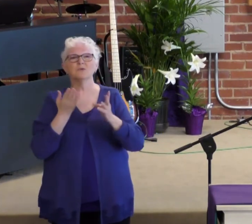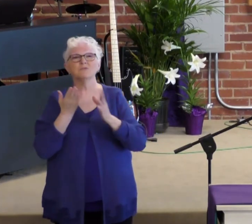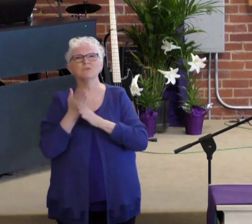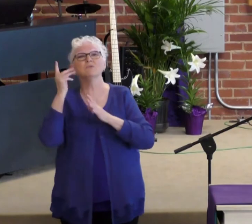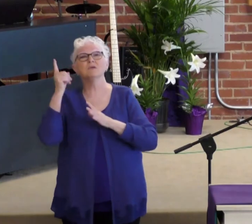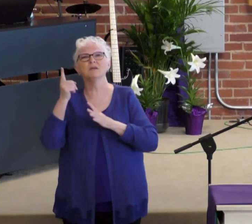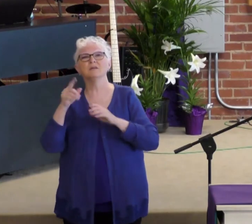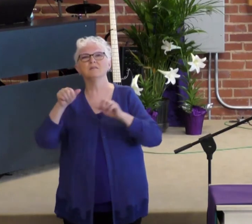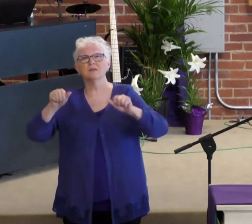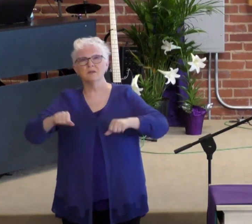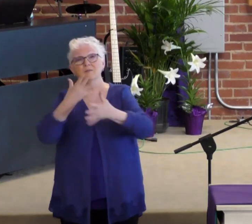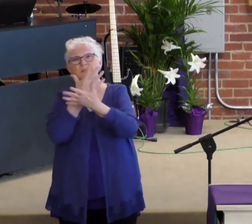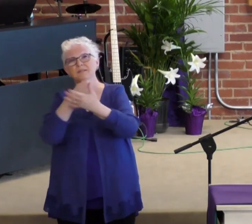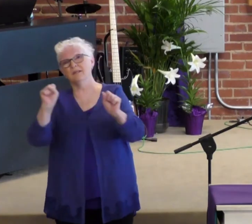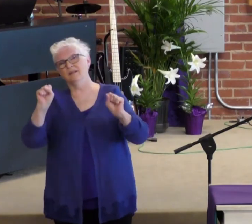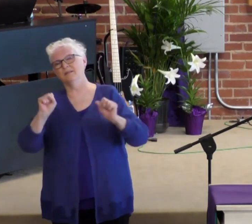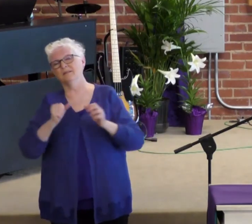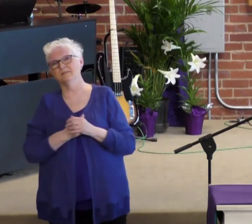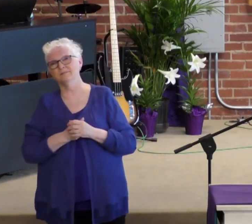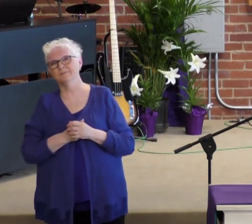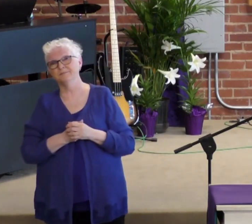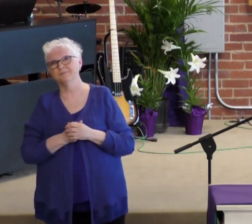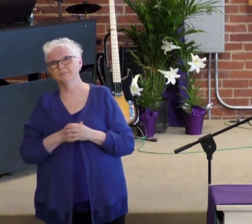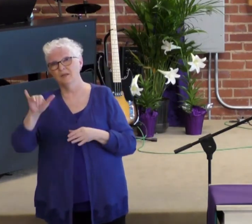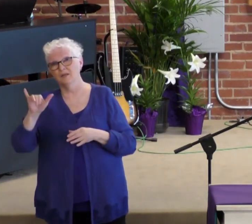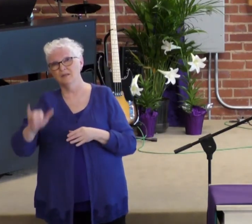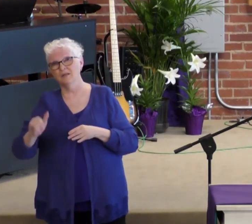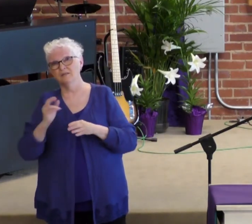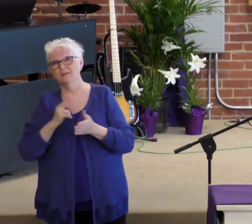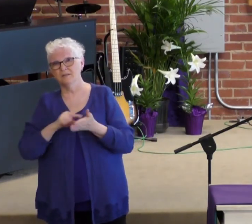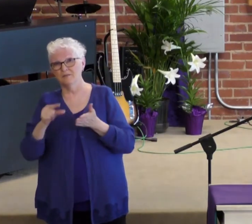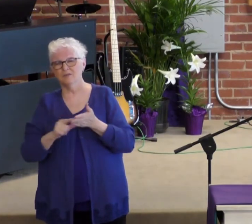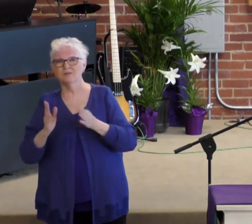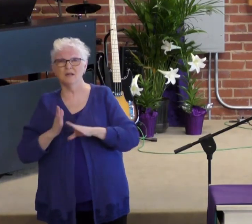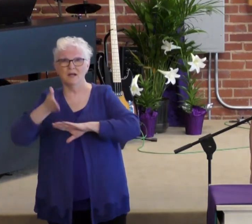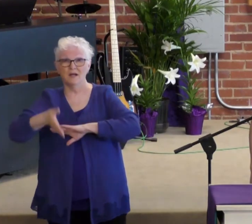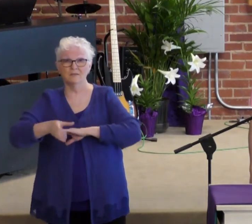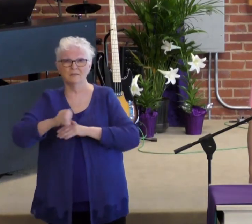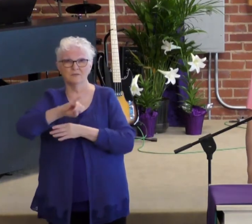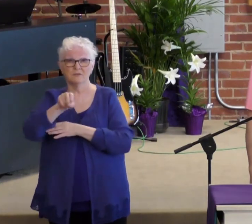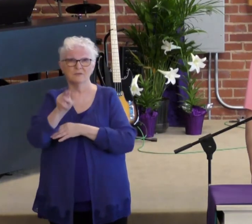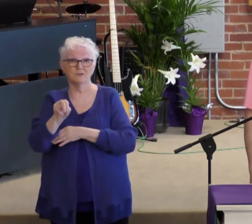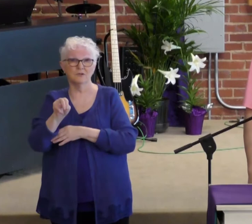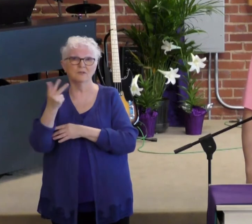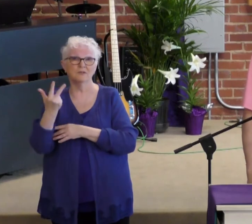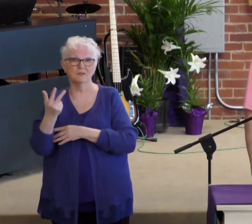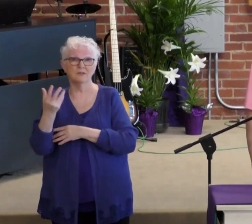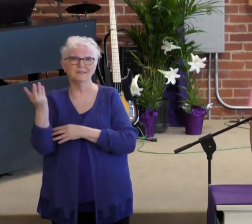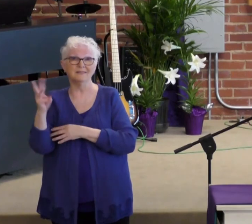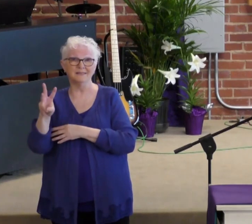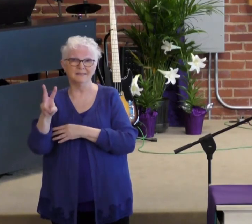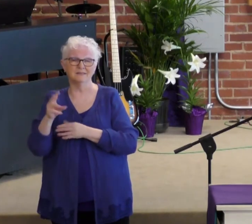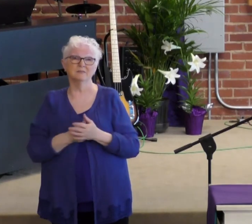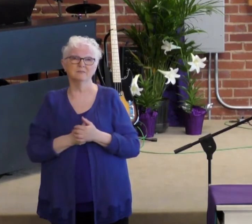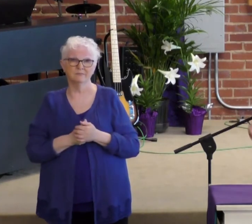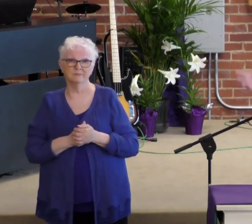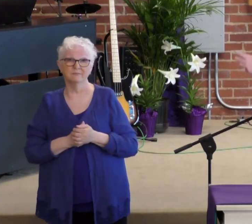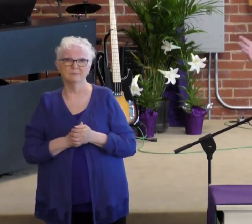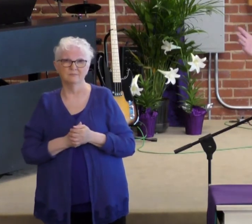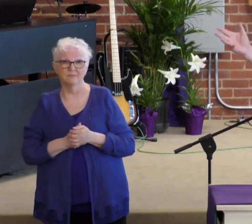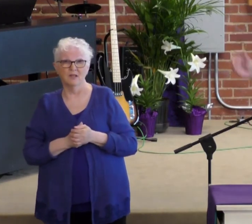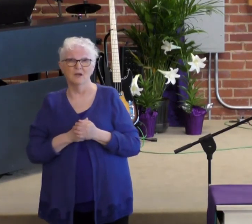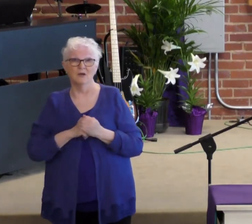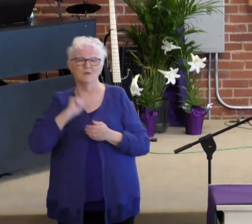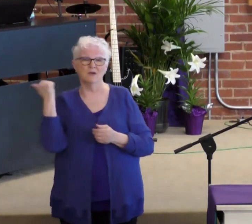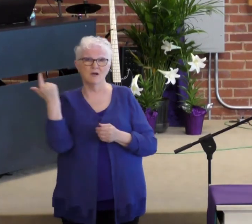be saved. That's the verse after John 3:16. You know, we all can quote John 3:16. That's